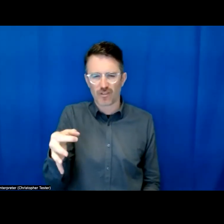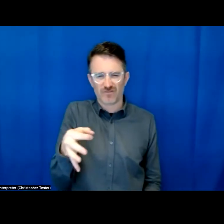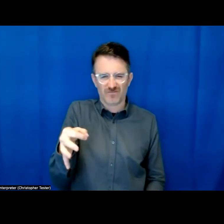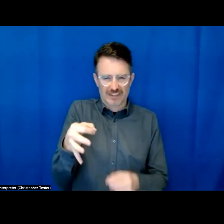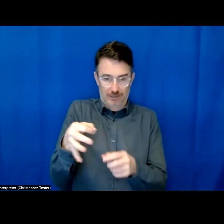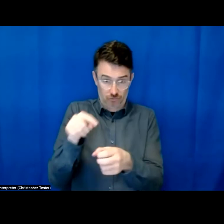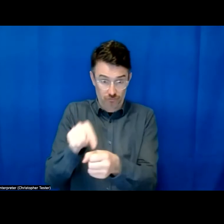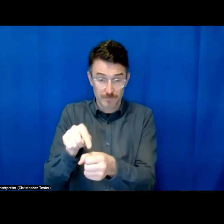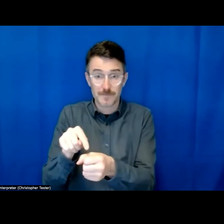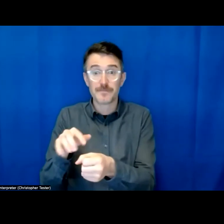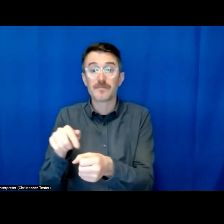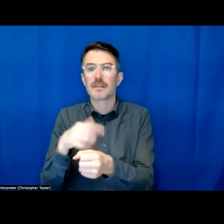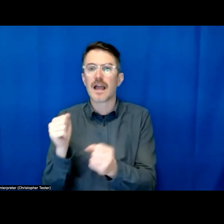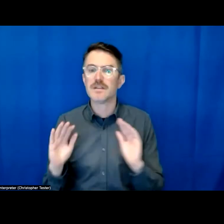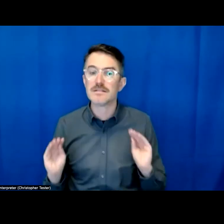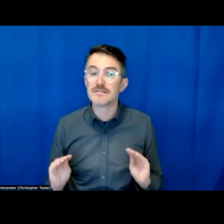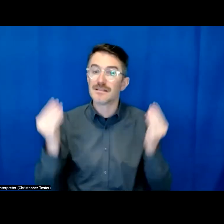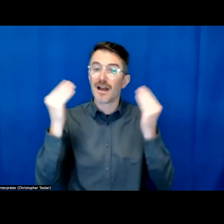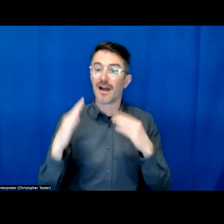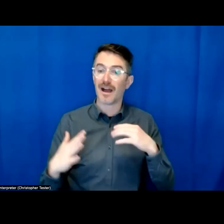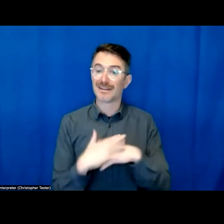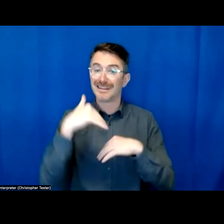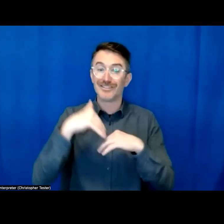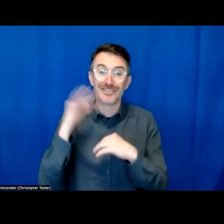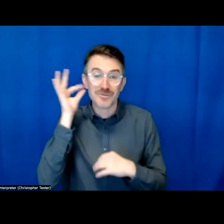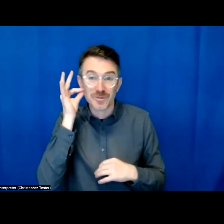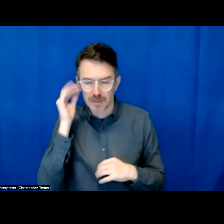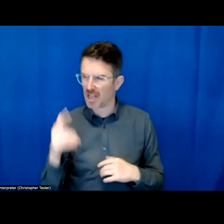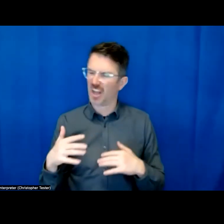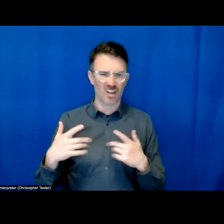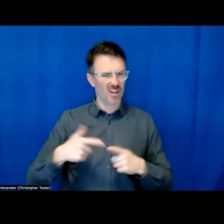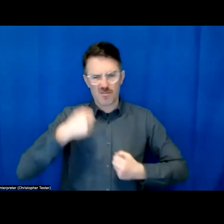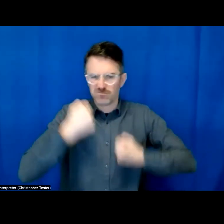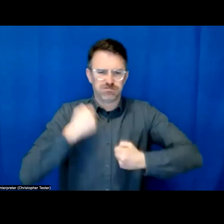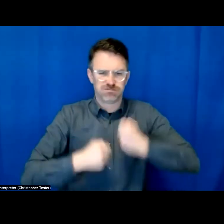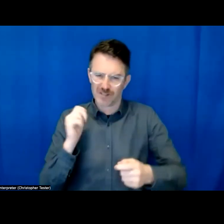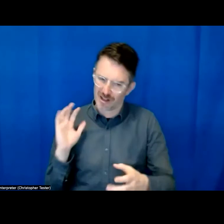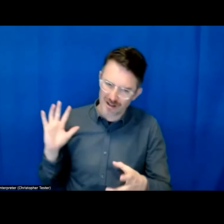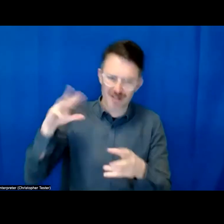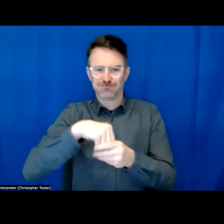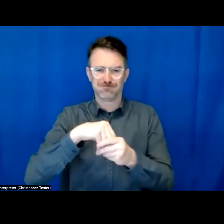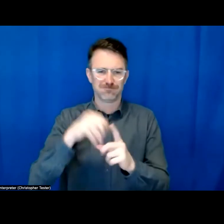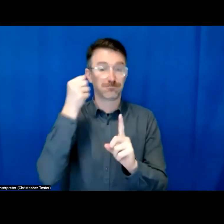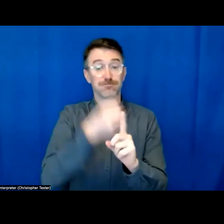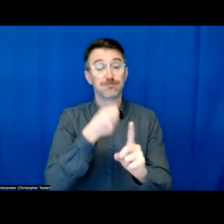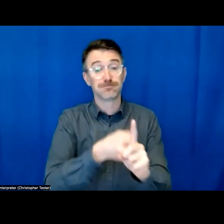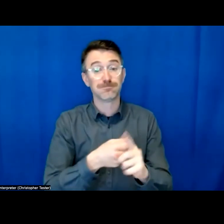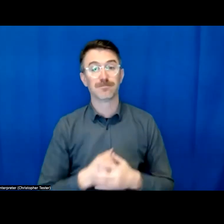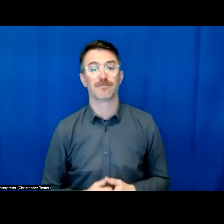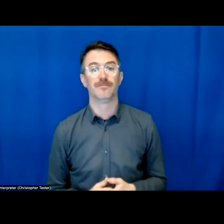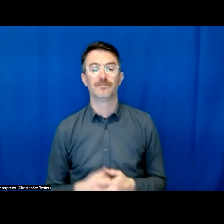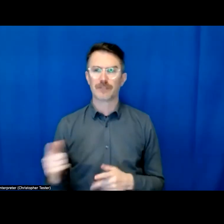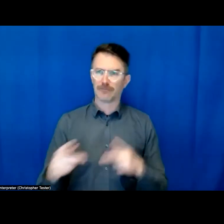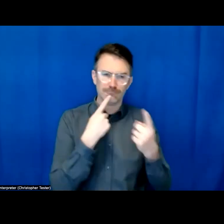on Indigenous people, especially women with disabilities. This activity is participatory research carried